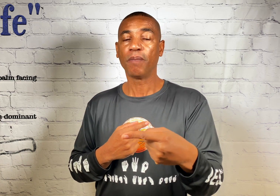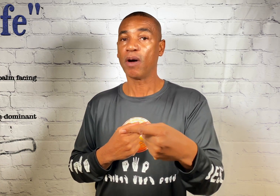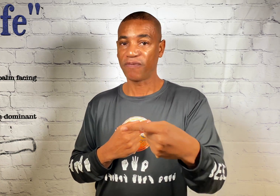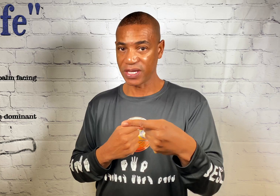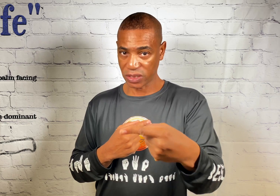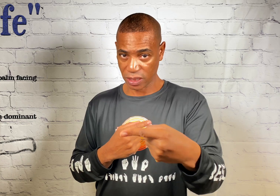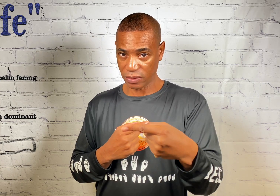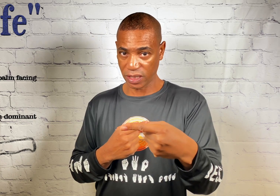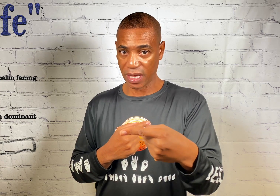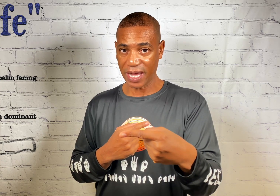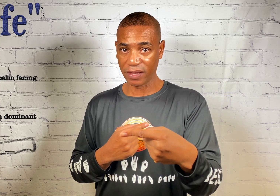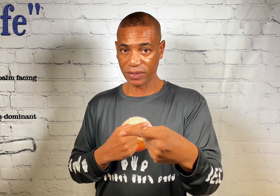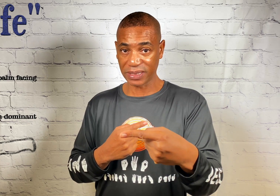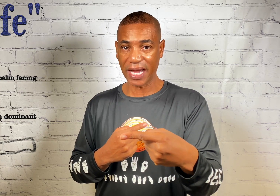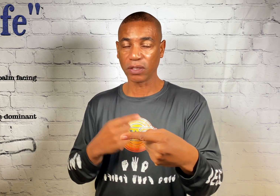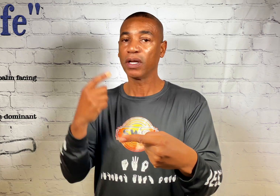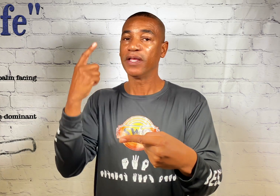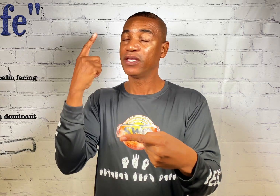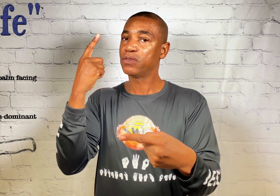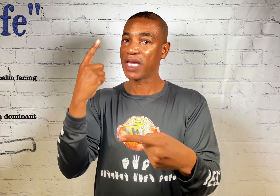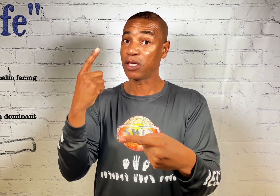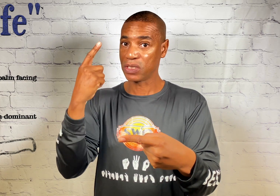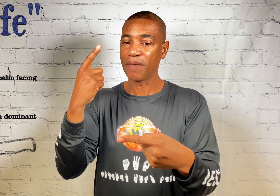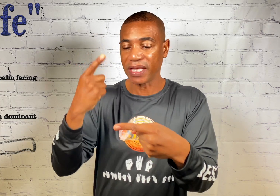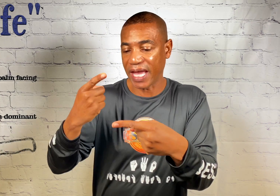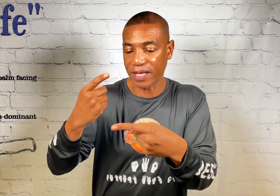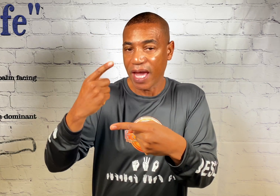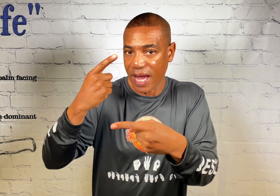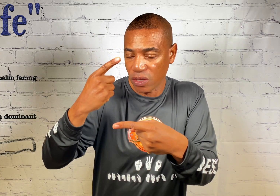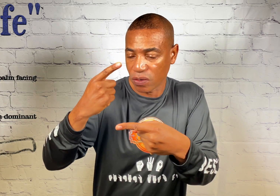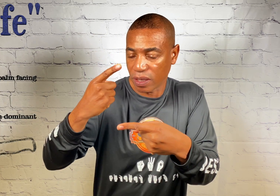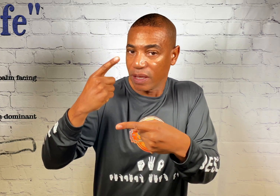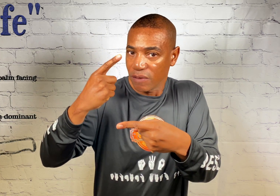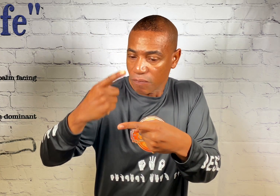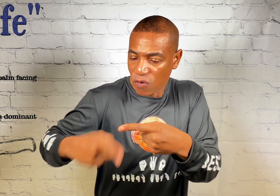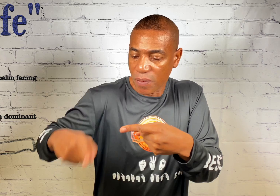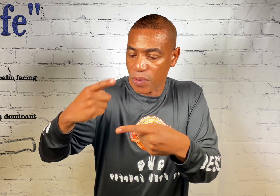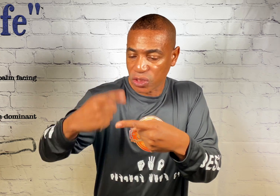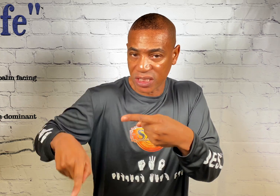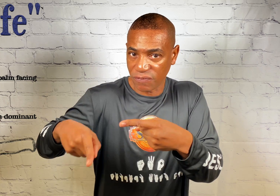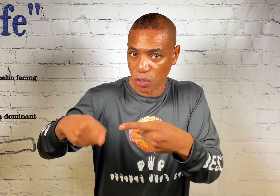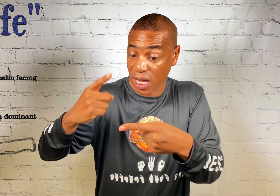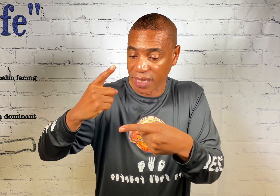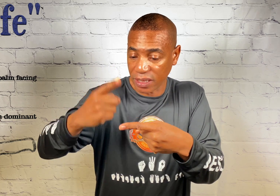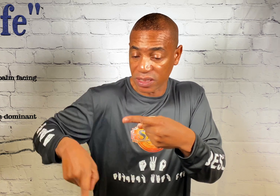palm facing the signer. Then you take your dominant hand and you're going to form a motion as if you're cutting the tips